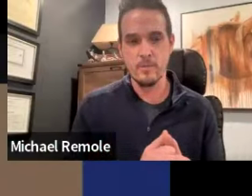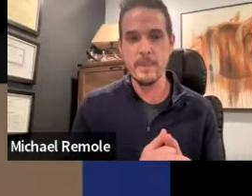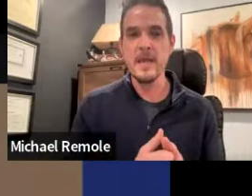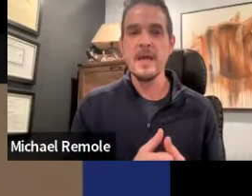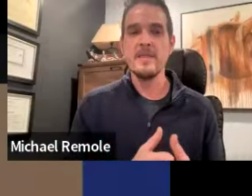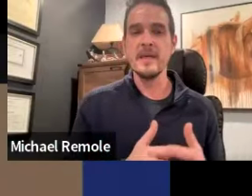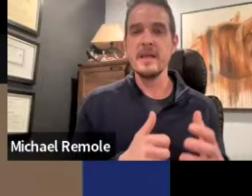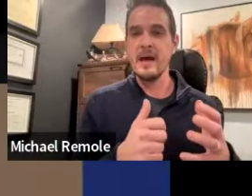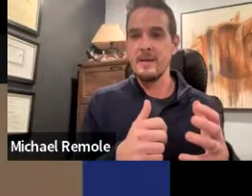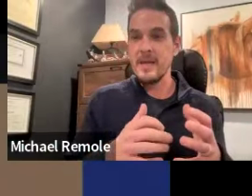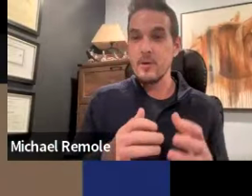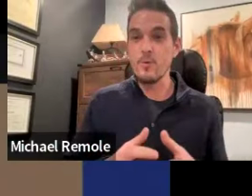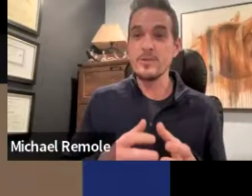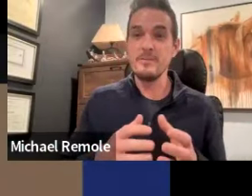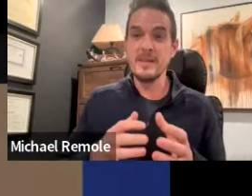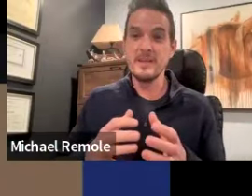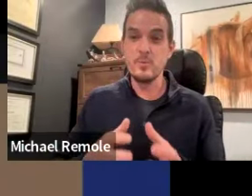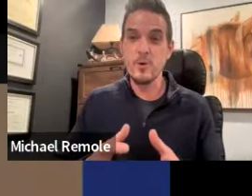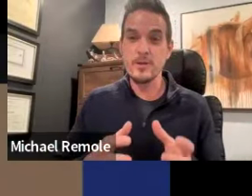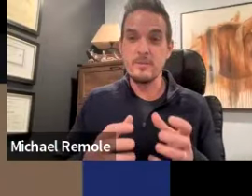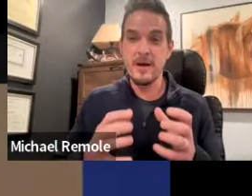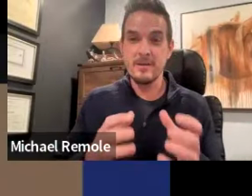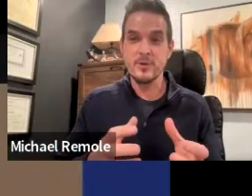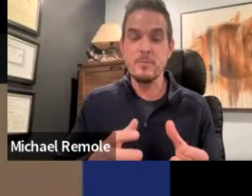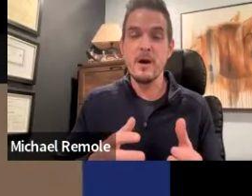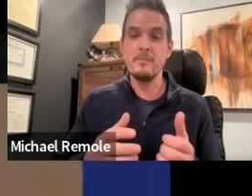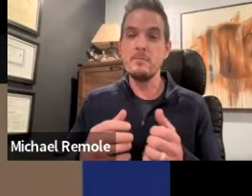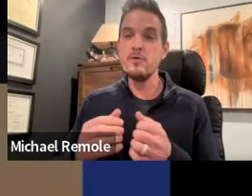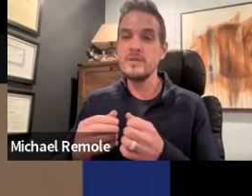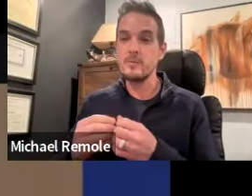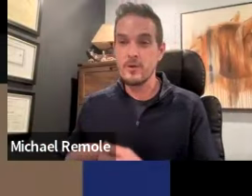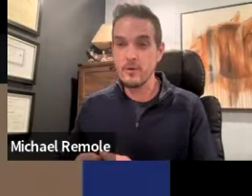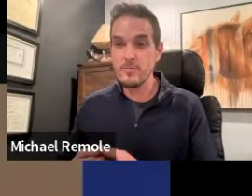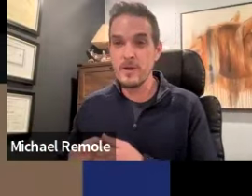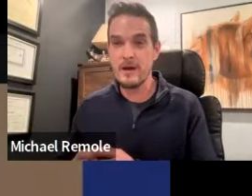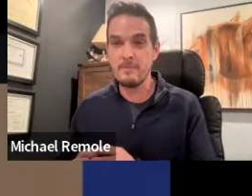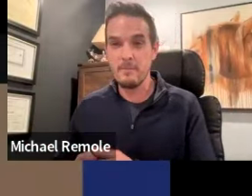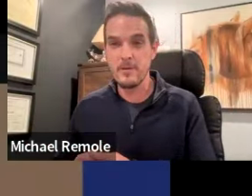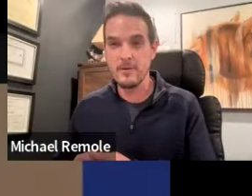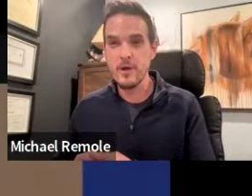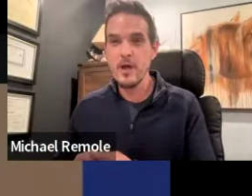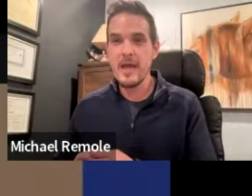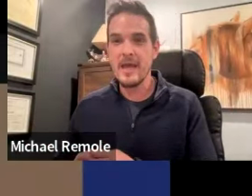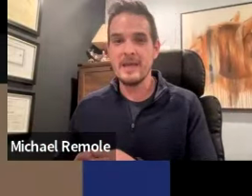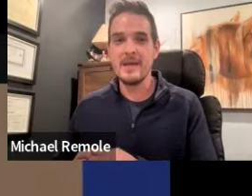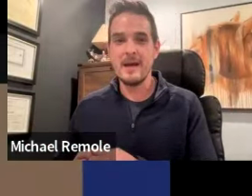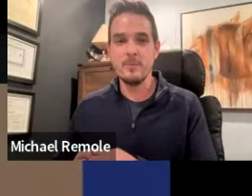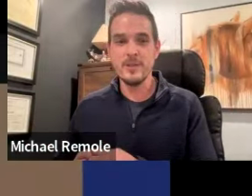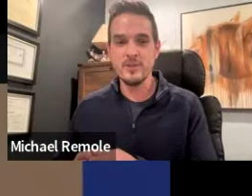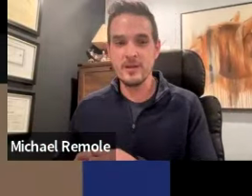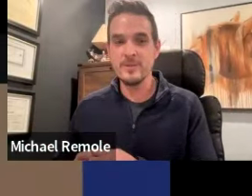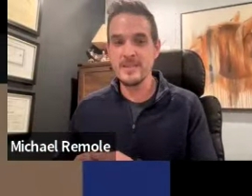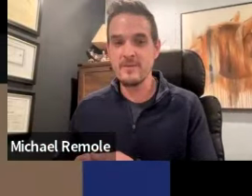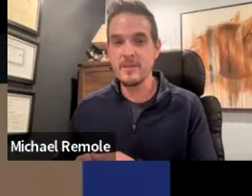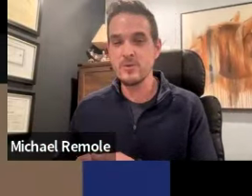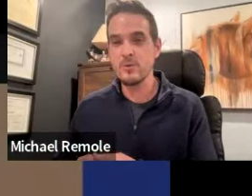the home. Then, in order to make things work, the biological mom moved in with her mother, and when